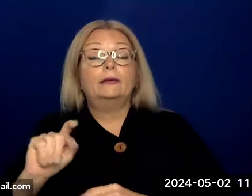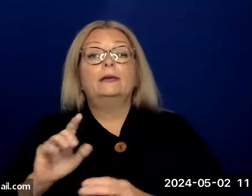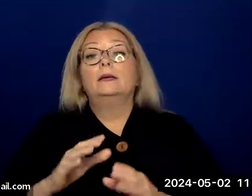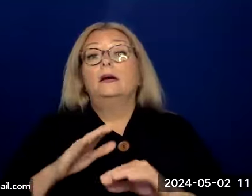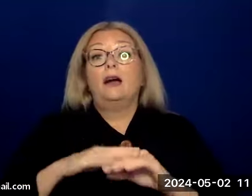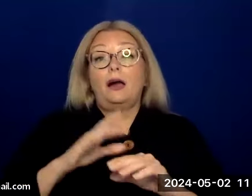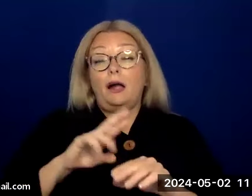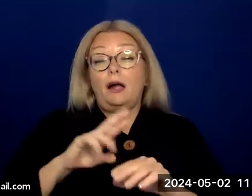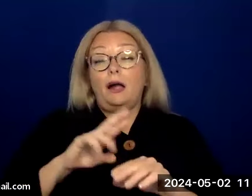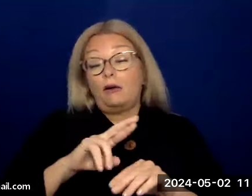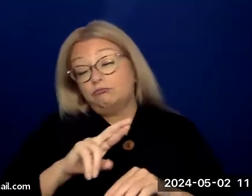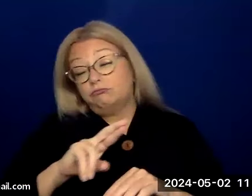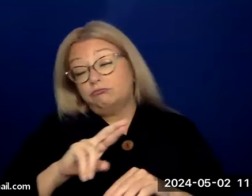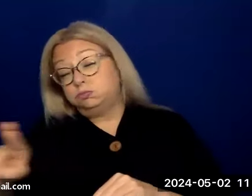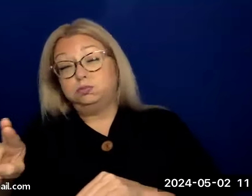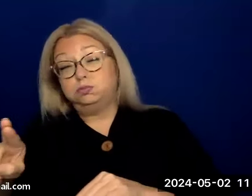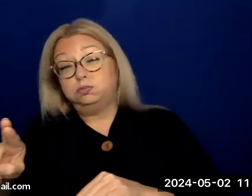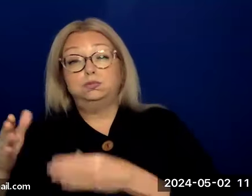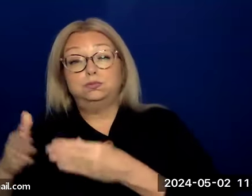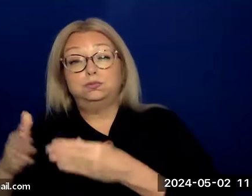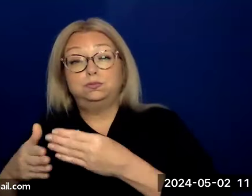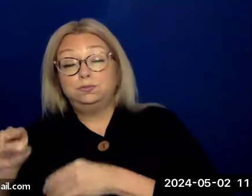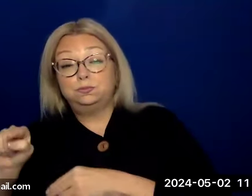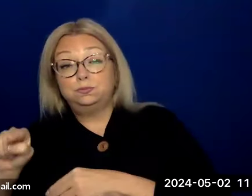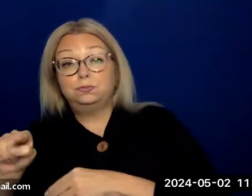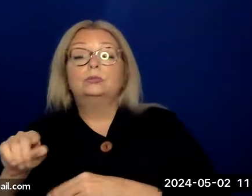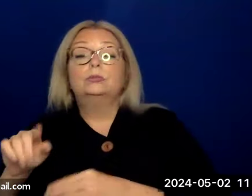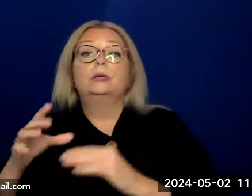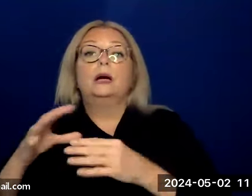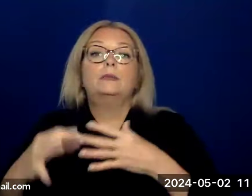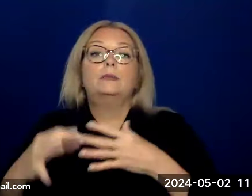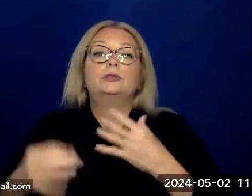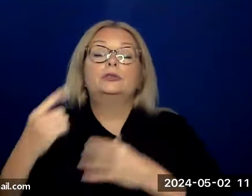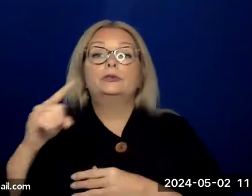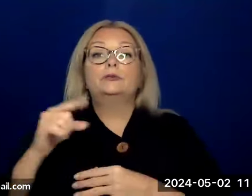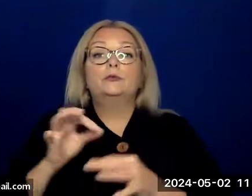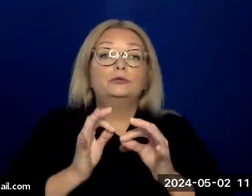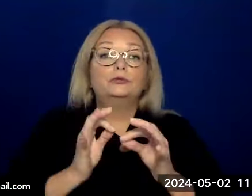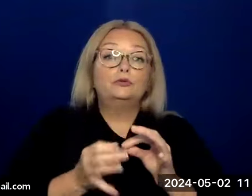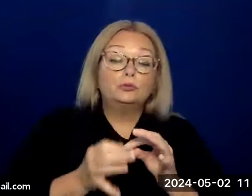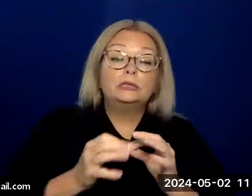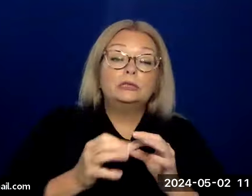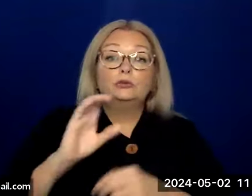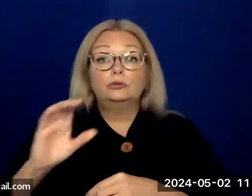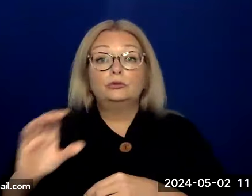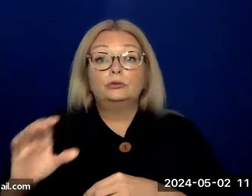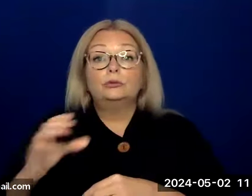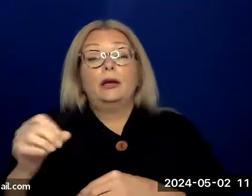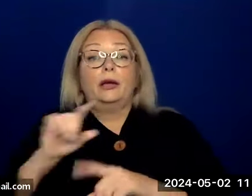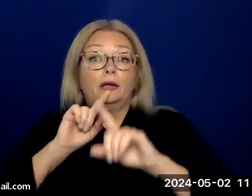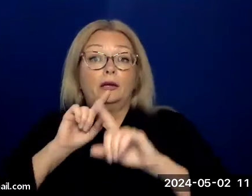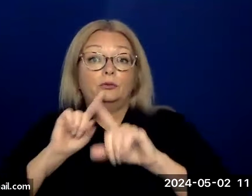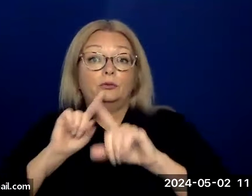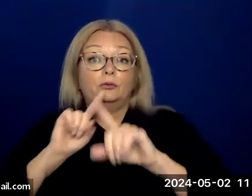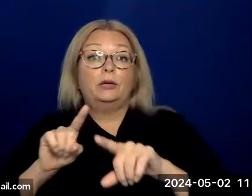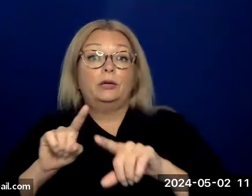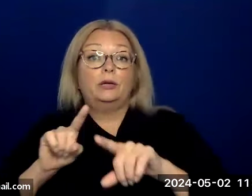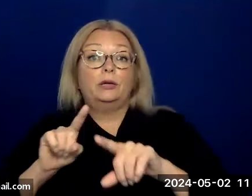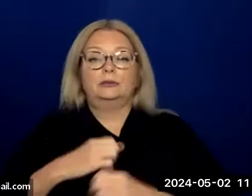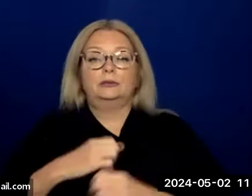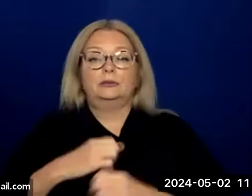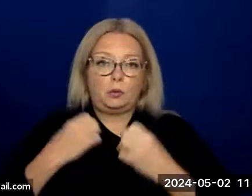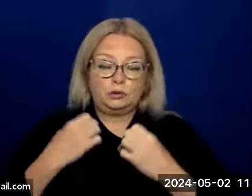your control panel are options for closed captions, interpretation, and reactions. When we call for